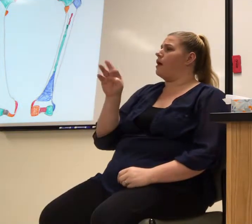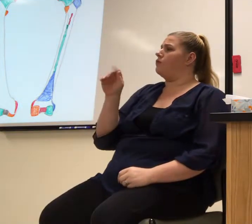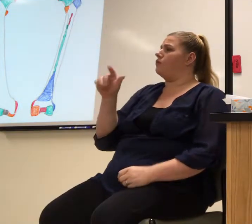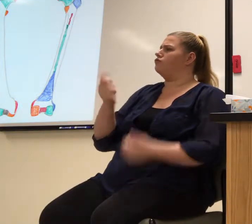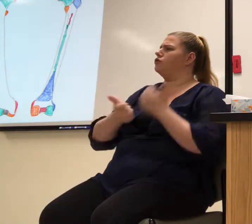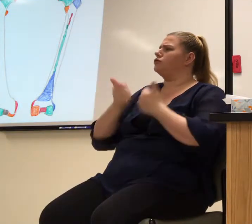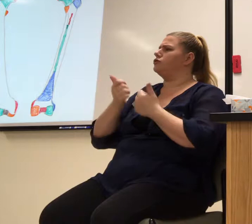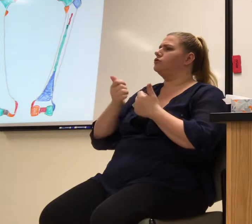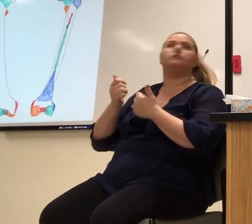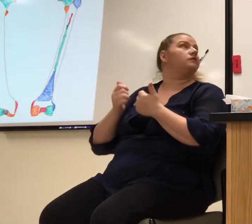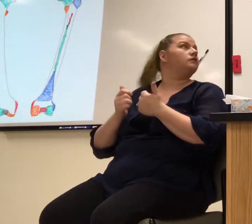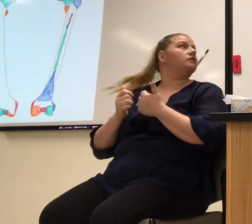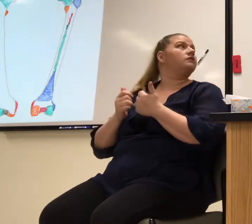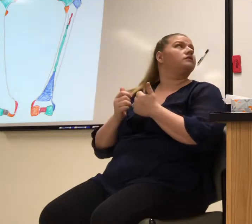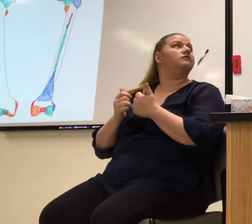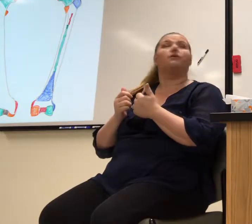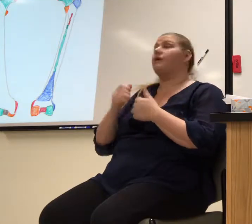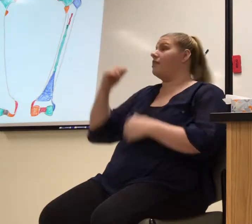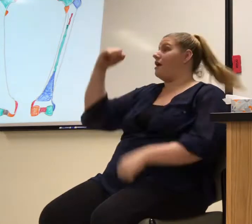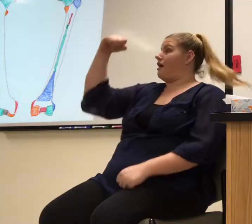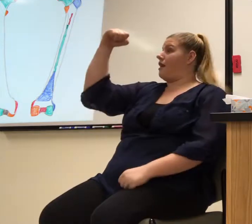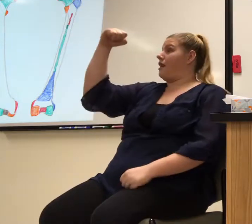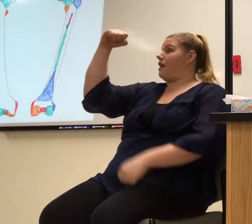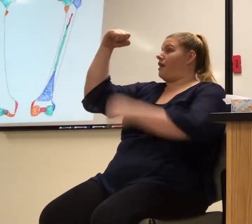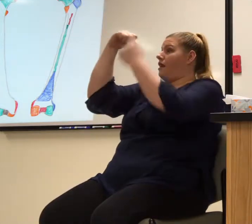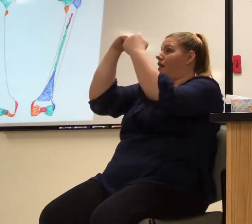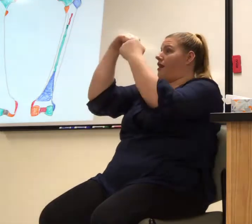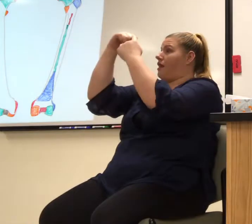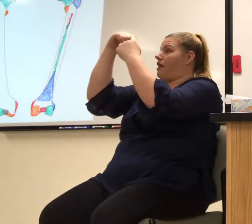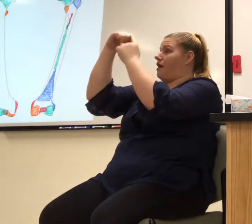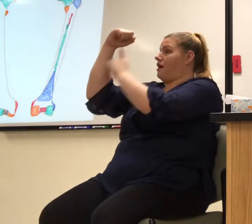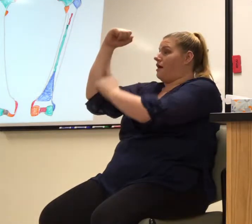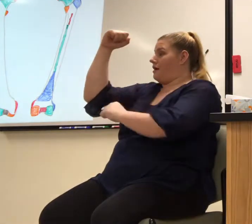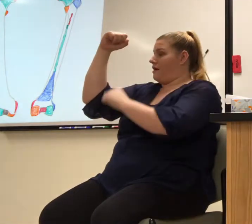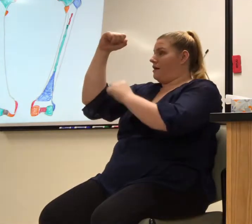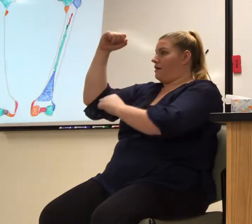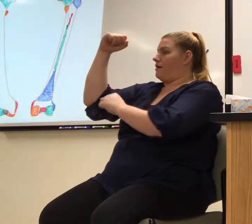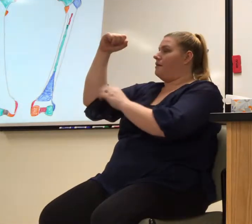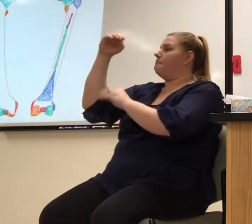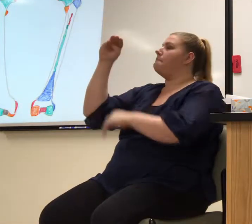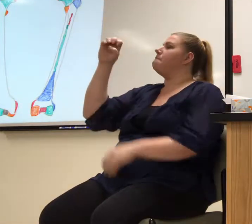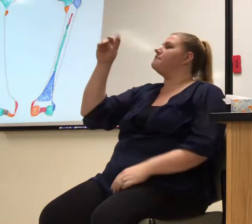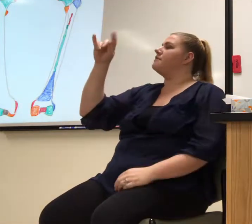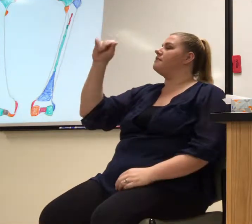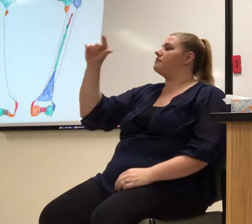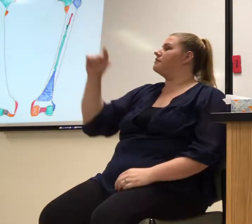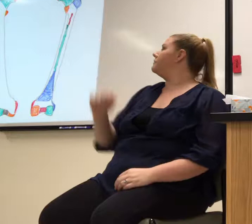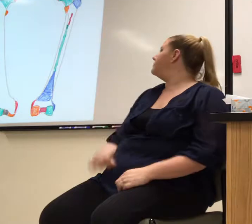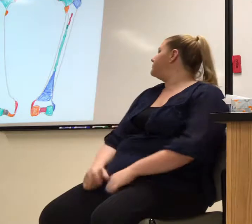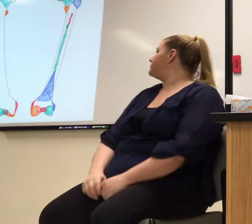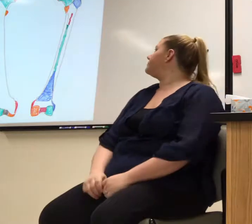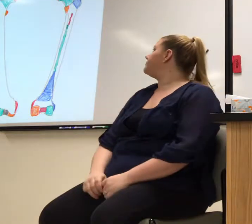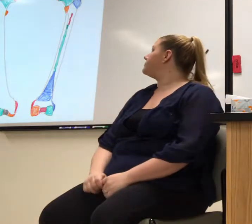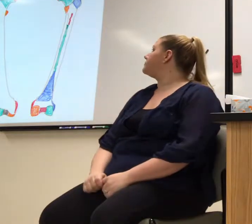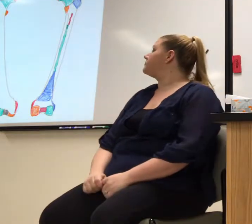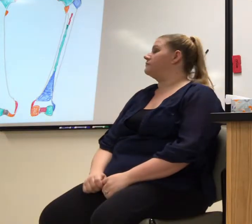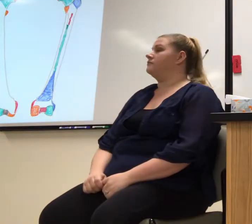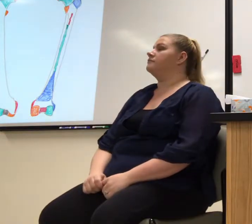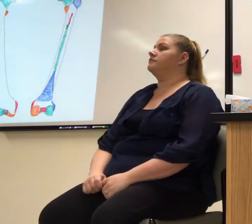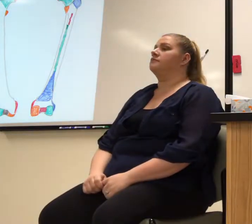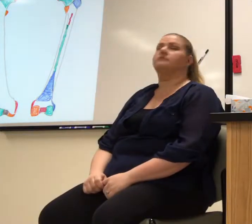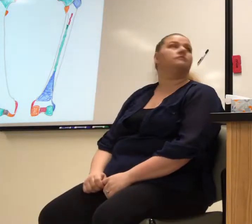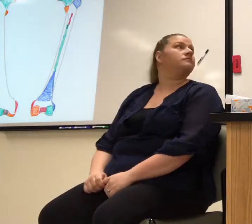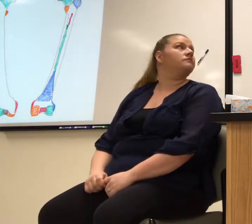Look at the head. That's medial. It's on the same side as the head. That's medial. That's always how I do a quick tell. Look for it